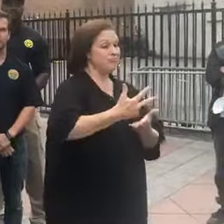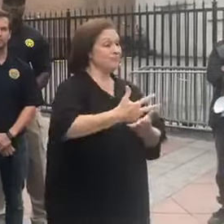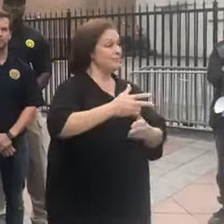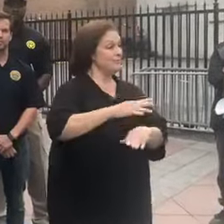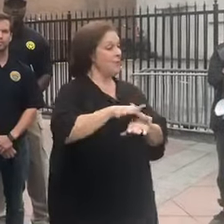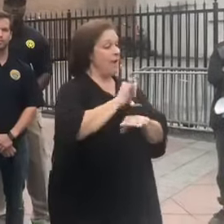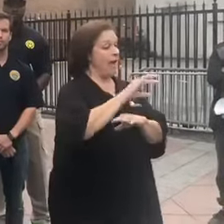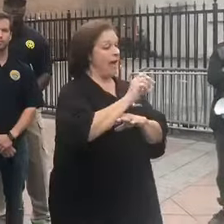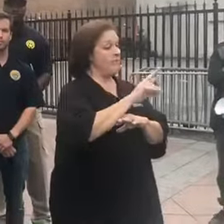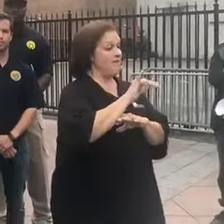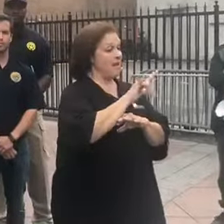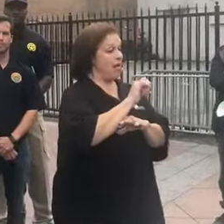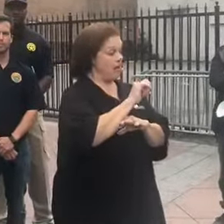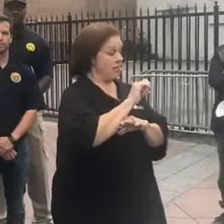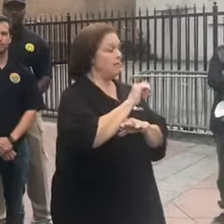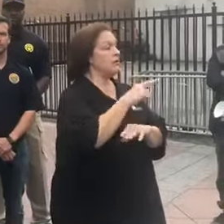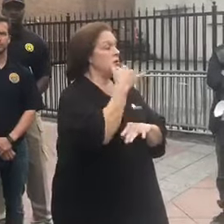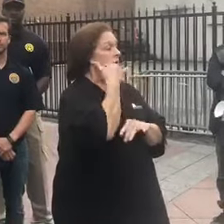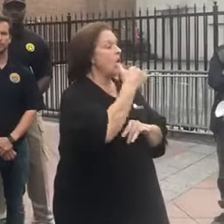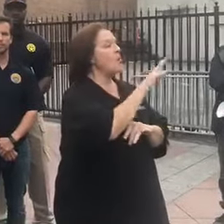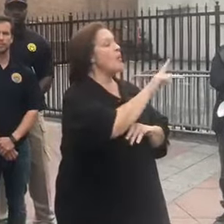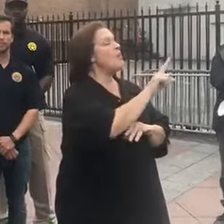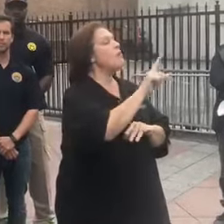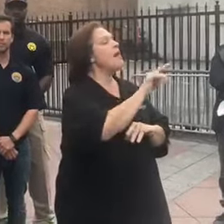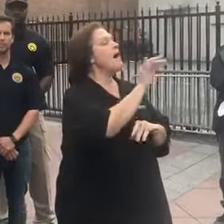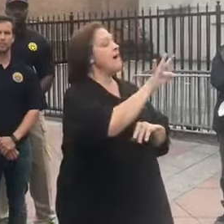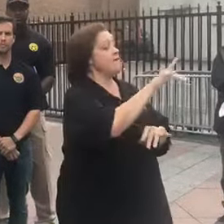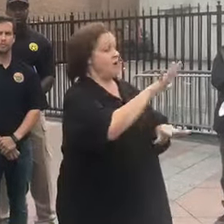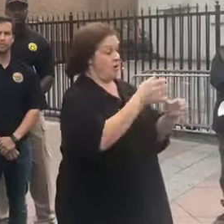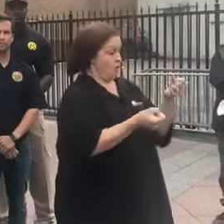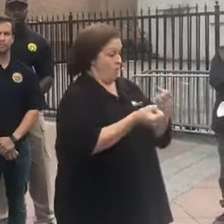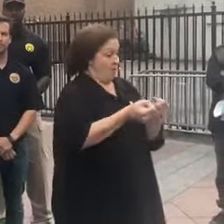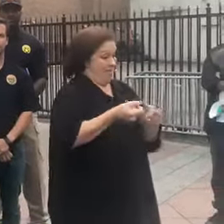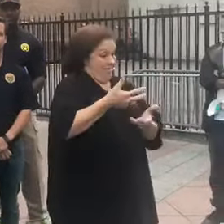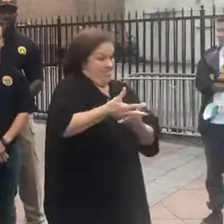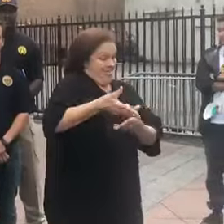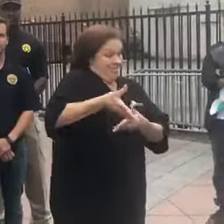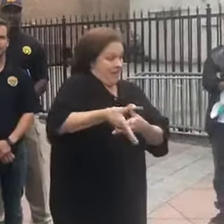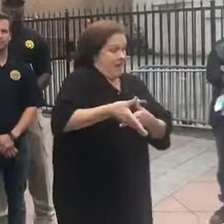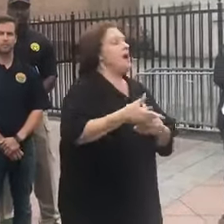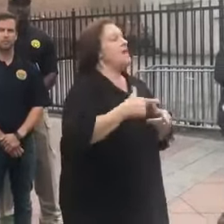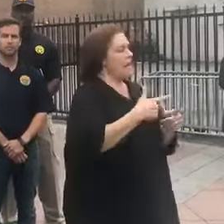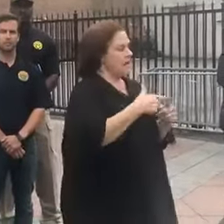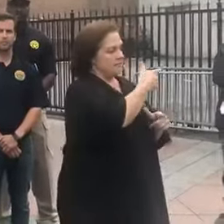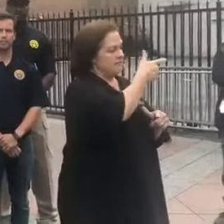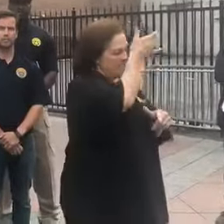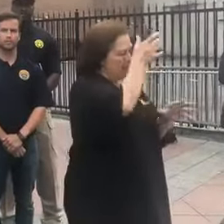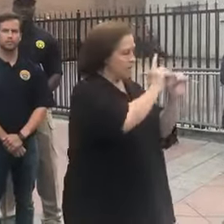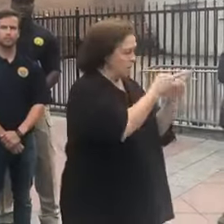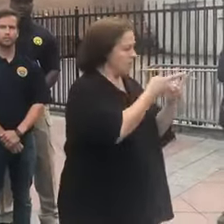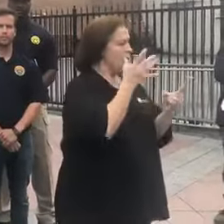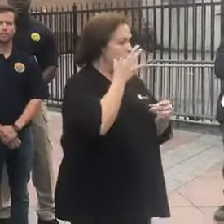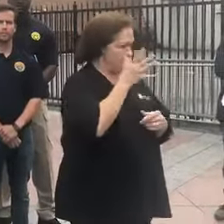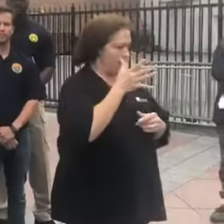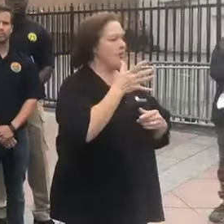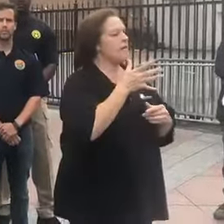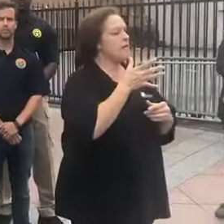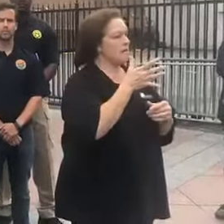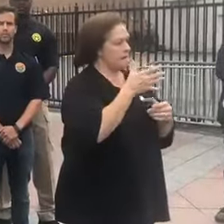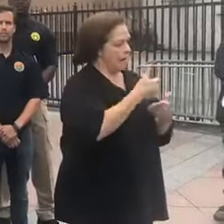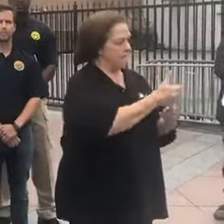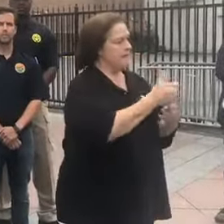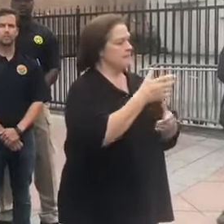to get out. You contact 311, and we will work with you to have firefighters retrieve your vehicle and get it out. That is being